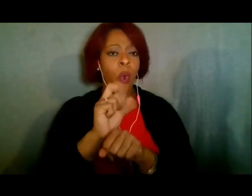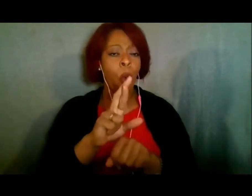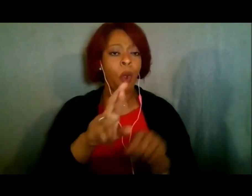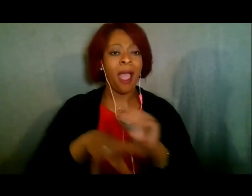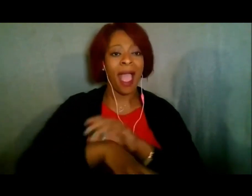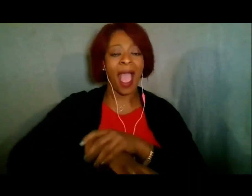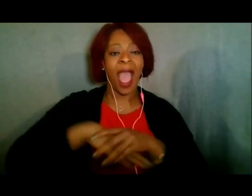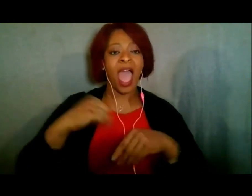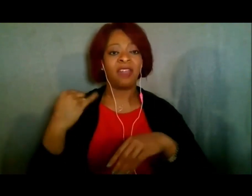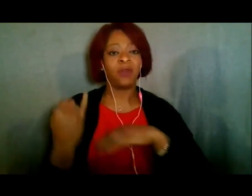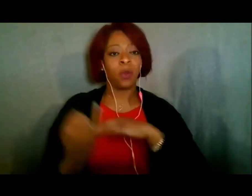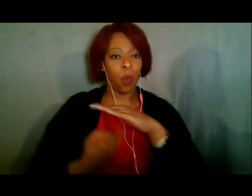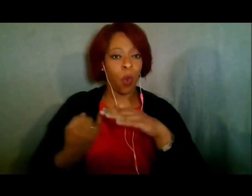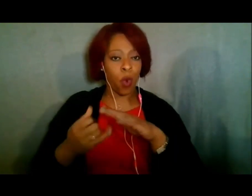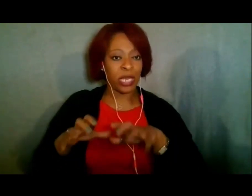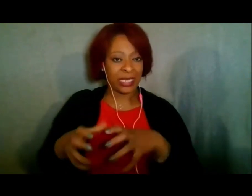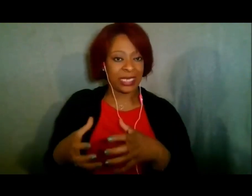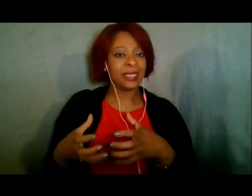quarantine.